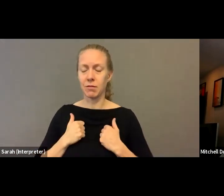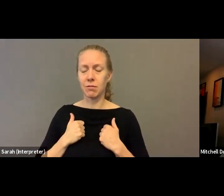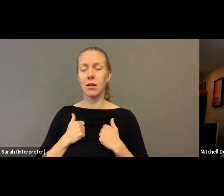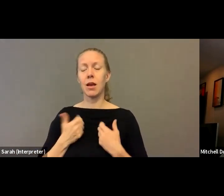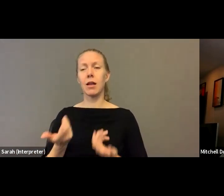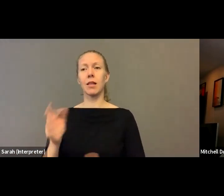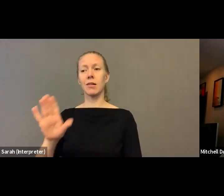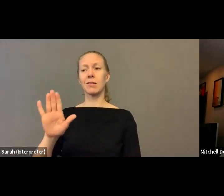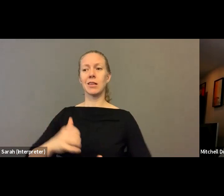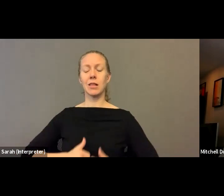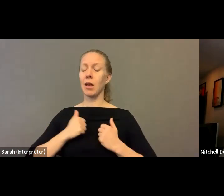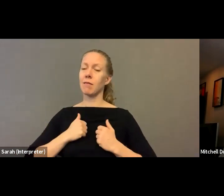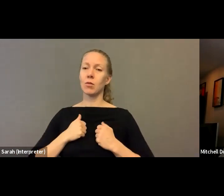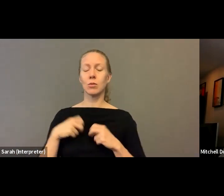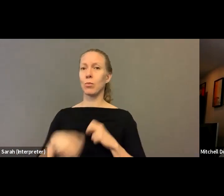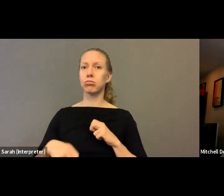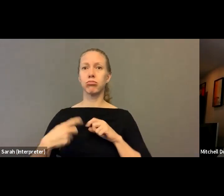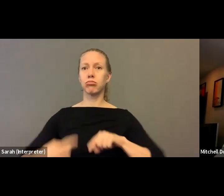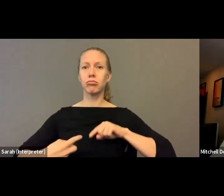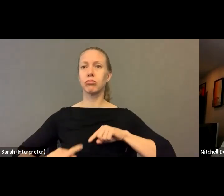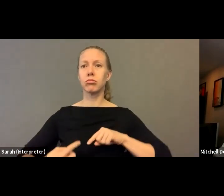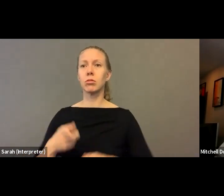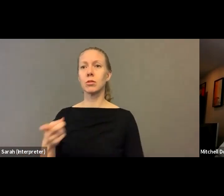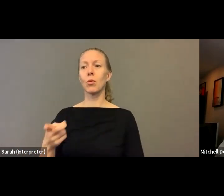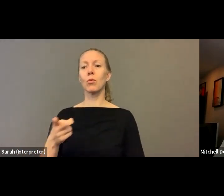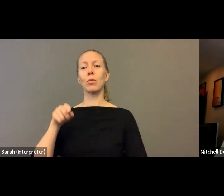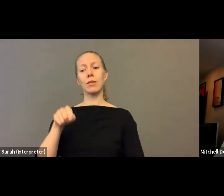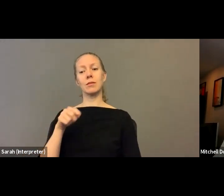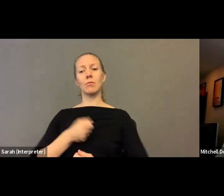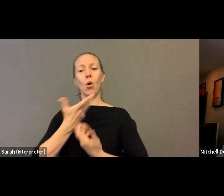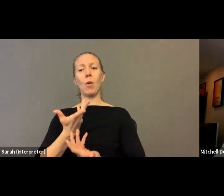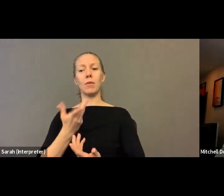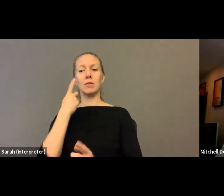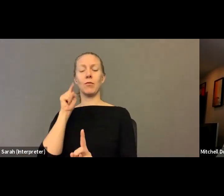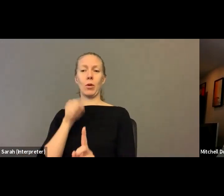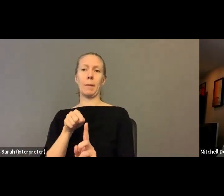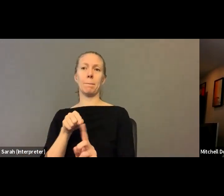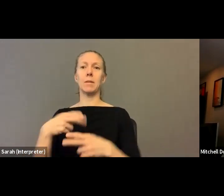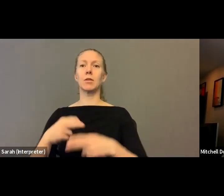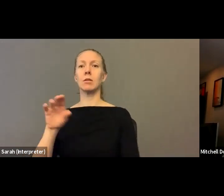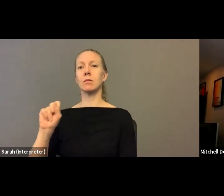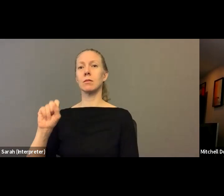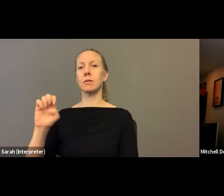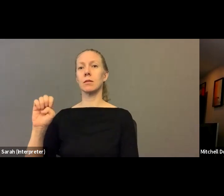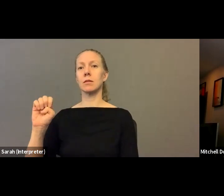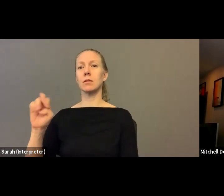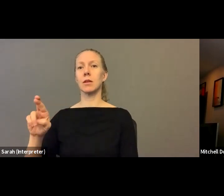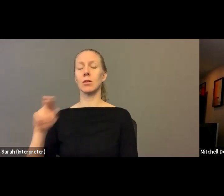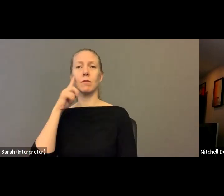his life really was. So this is a poem dedicated to him. It's called Seer for Devontae Hart.